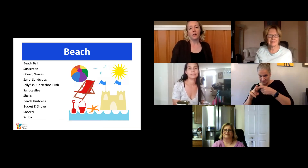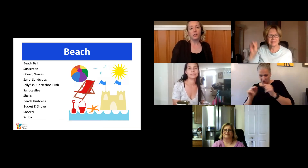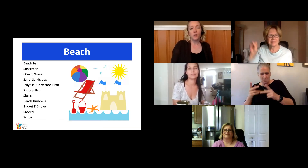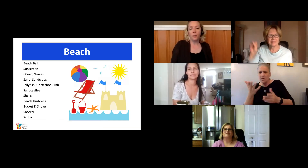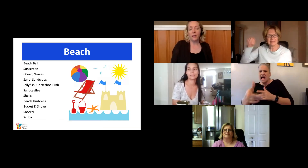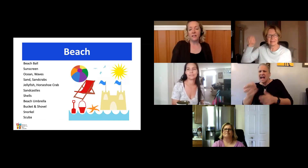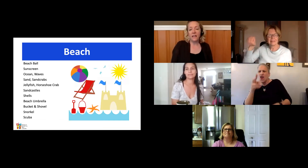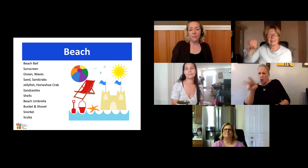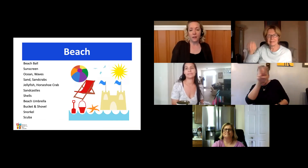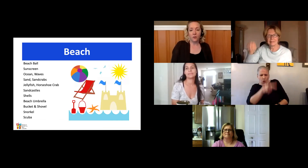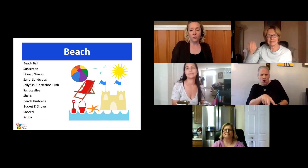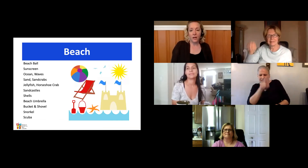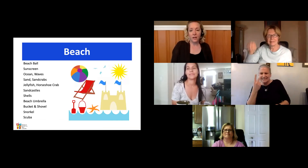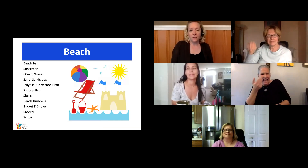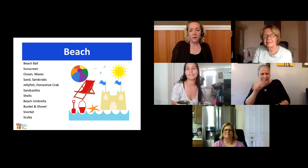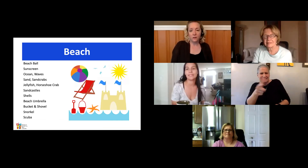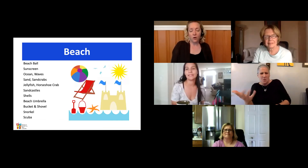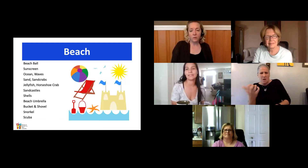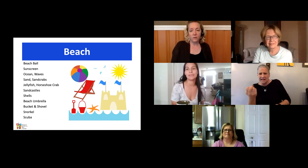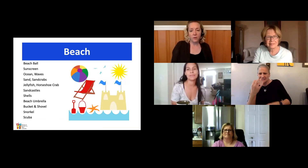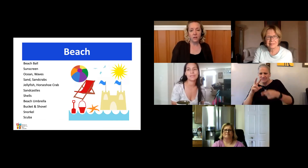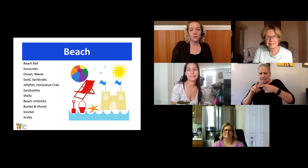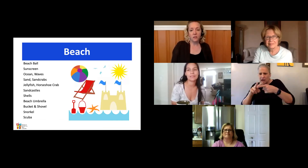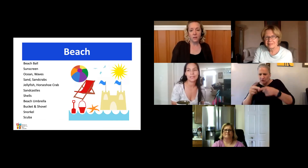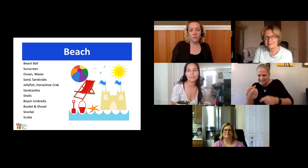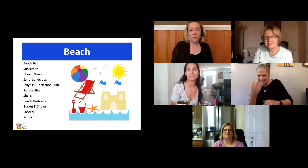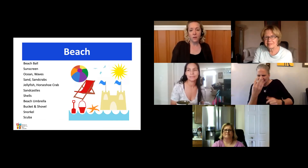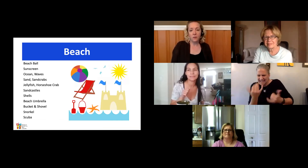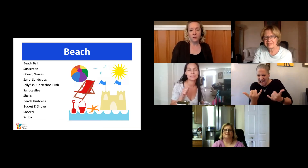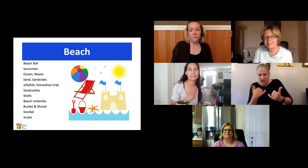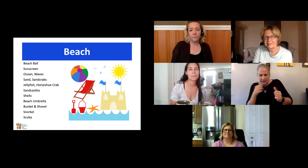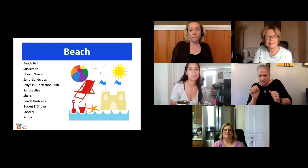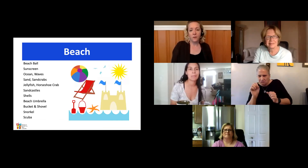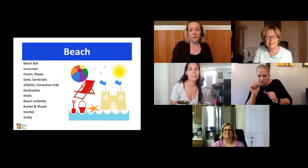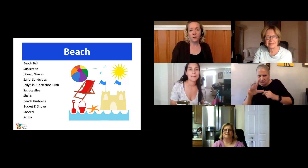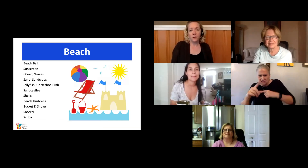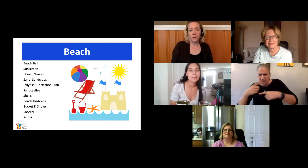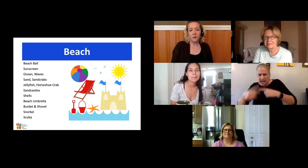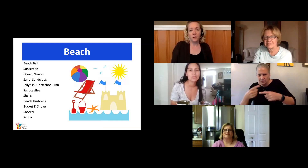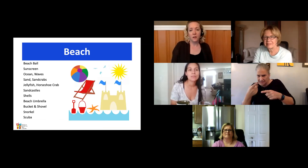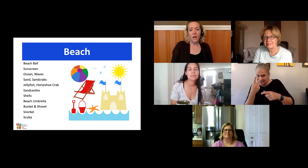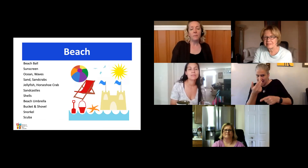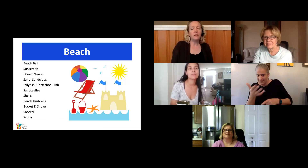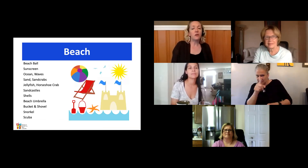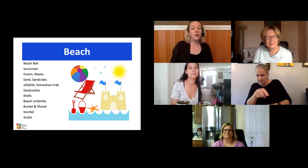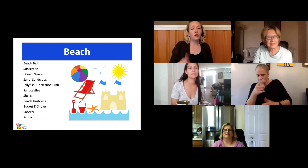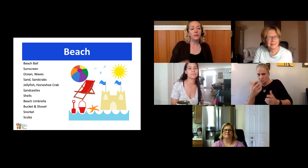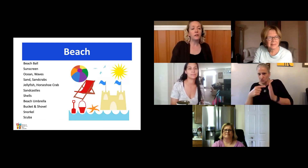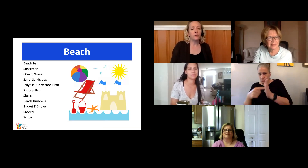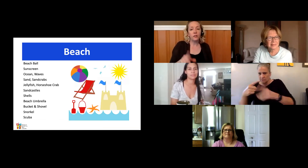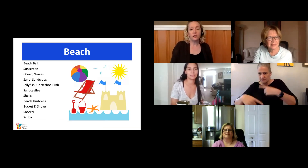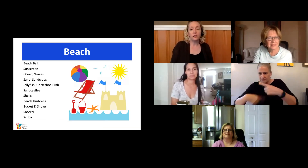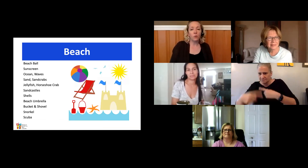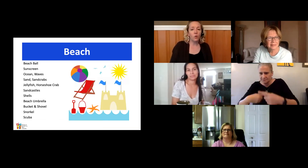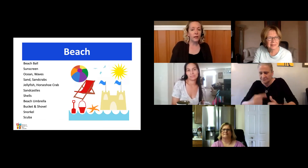all right with everybody. Camping vocabulary. Okay. I mean, is there any, look at this slide real quick, and if there's anything in particular that